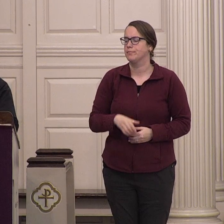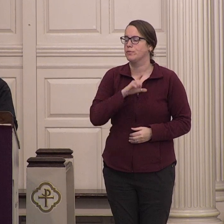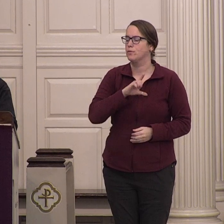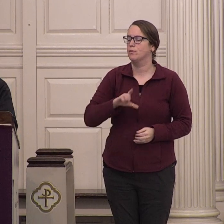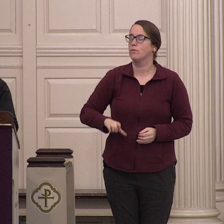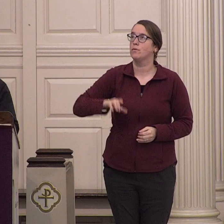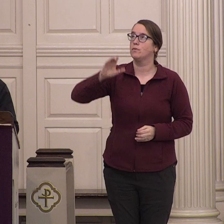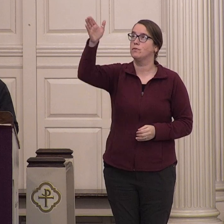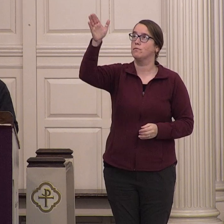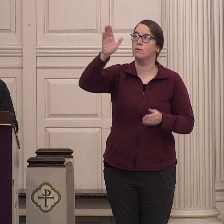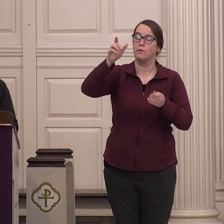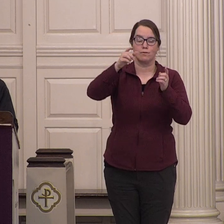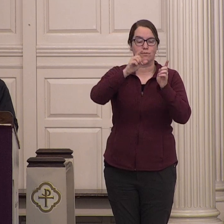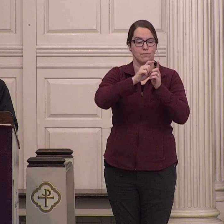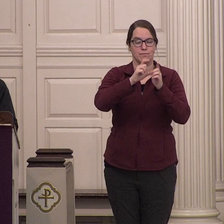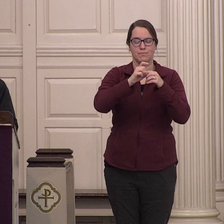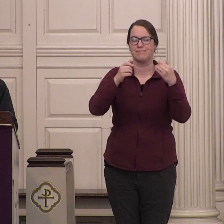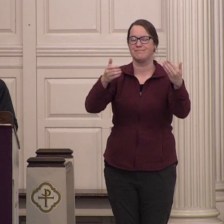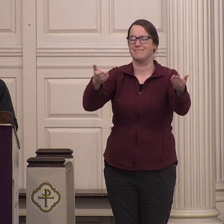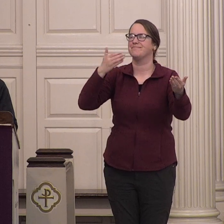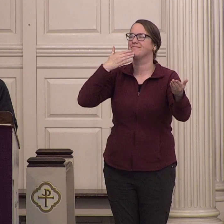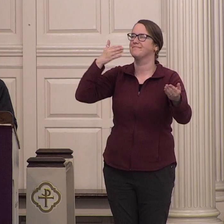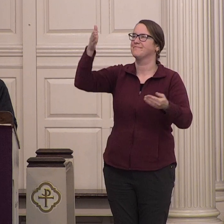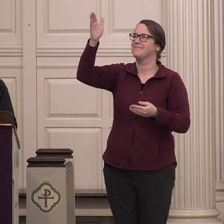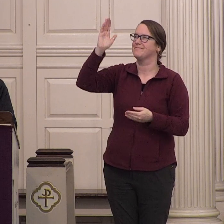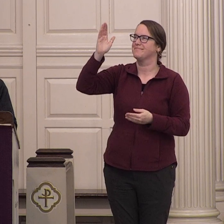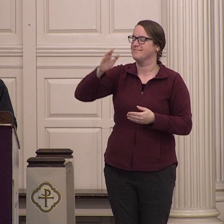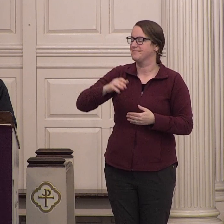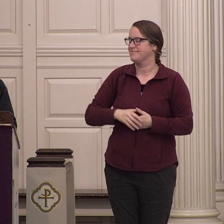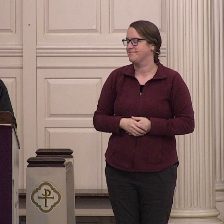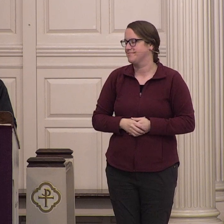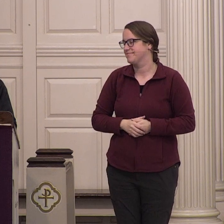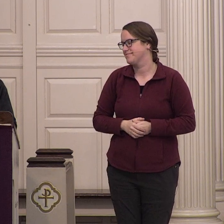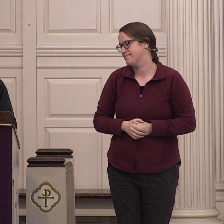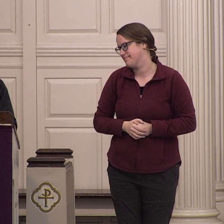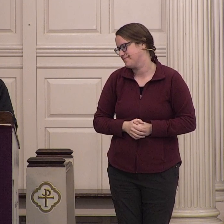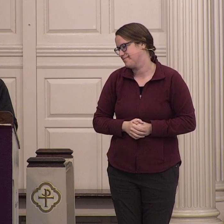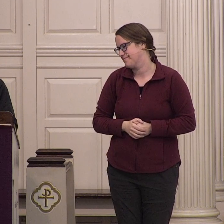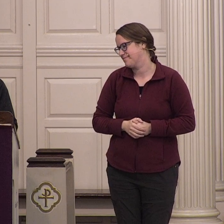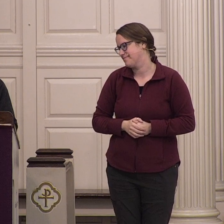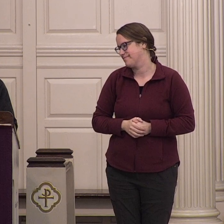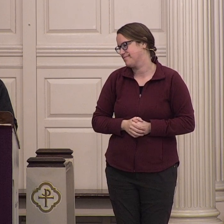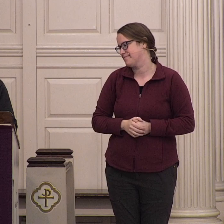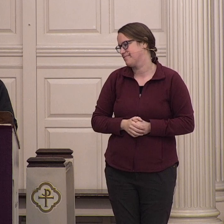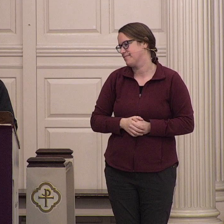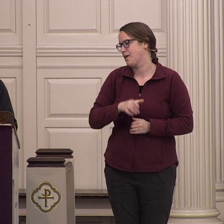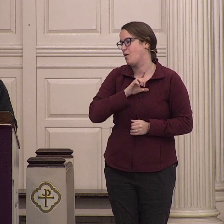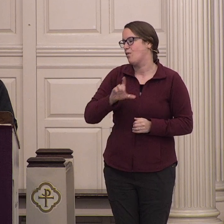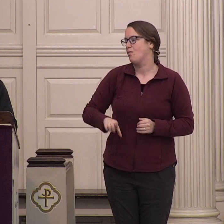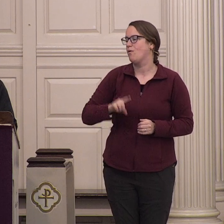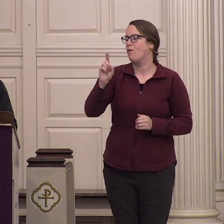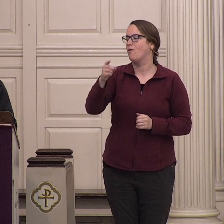The Lord remembers his covenant